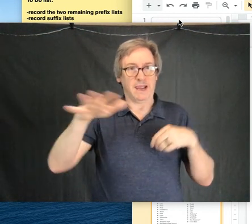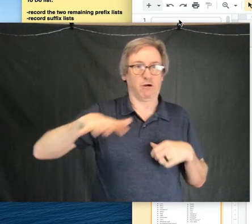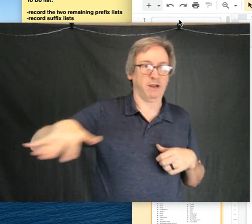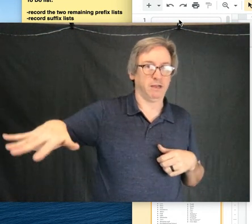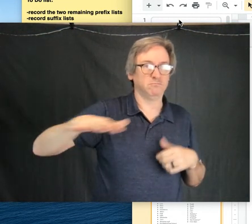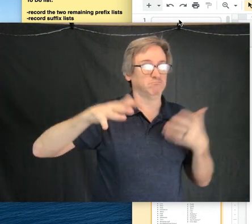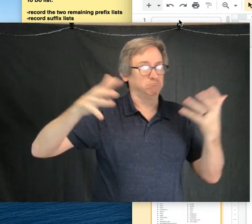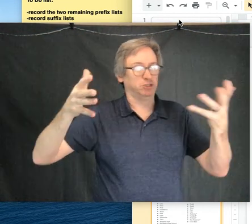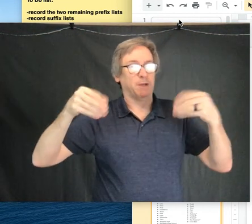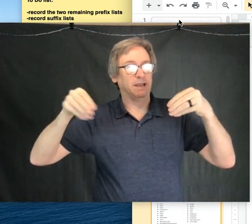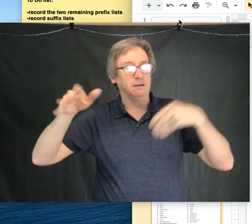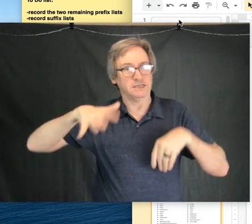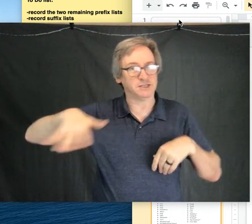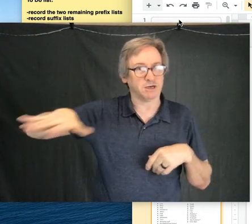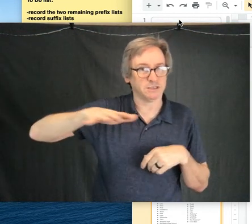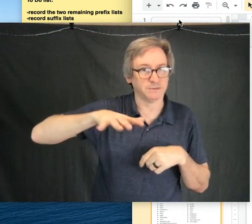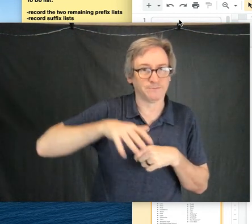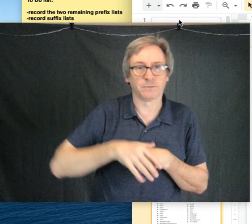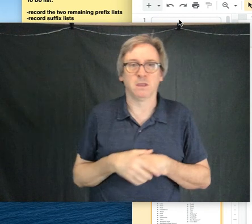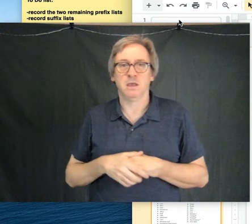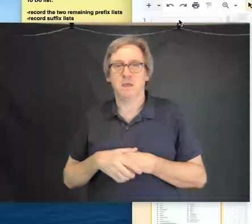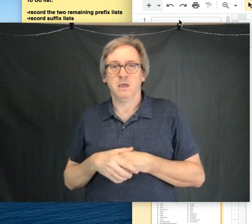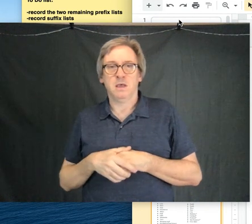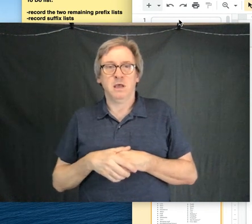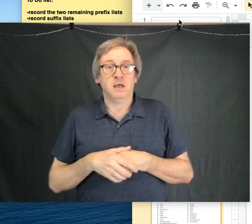Store area. Shopping district.